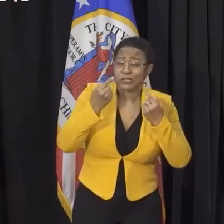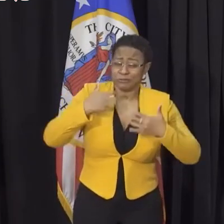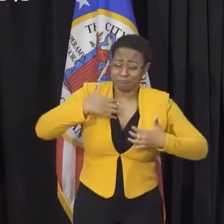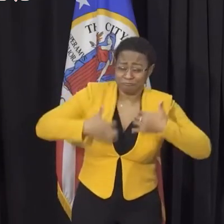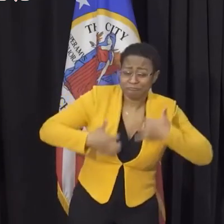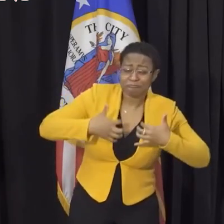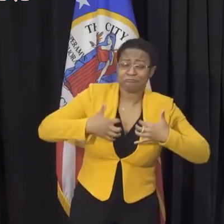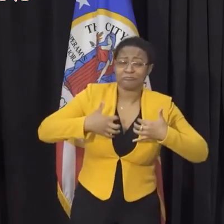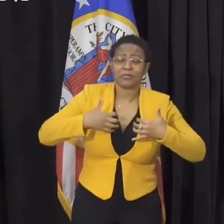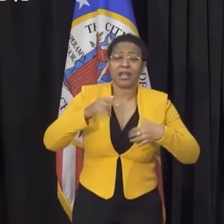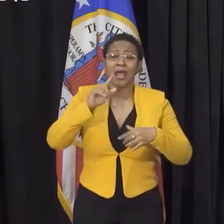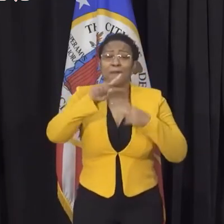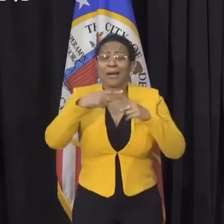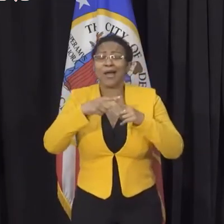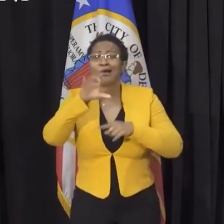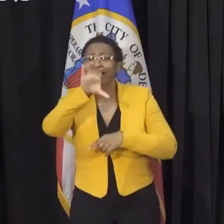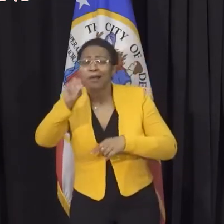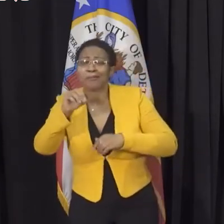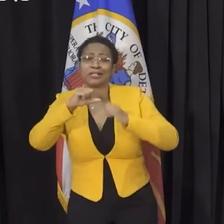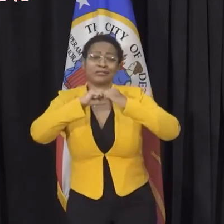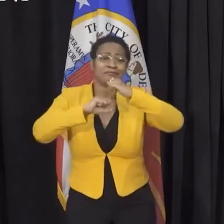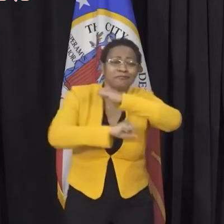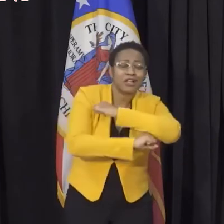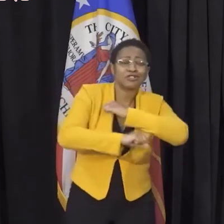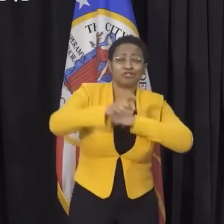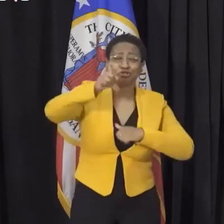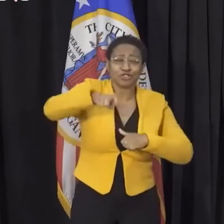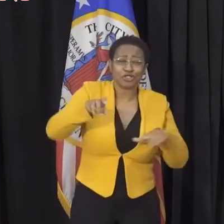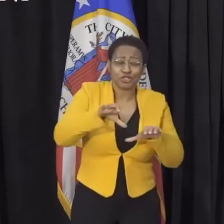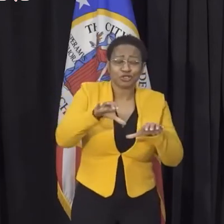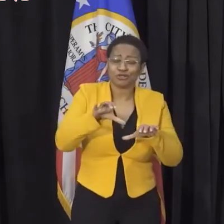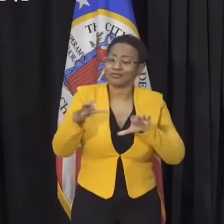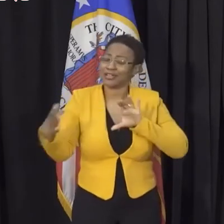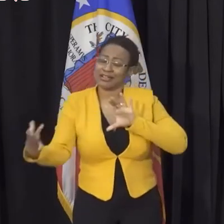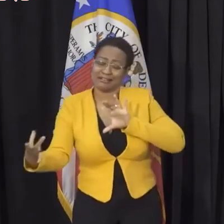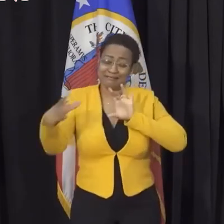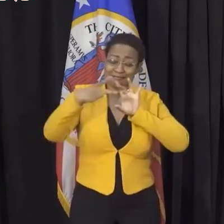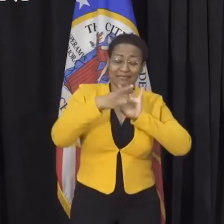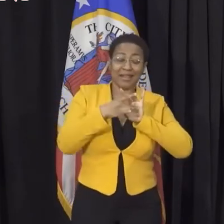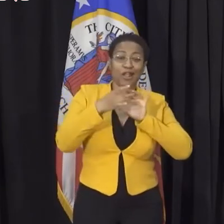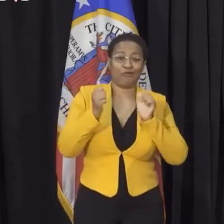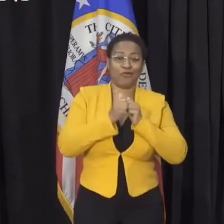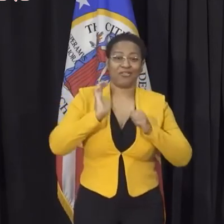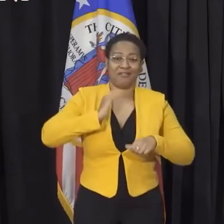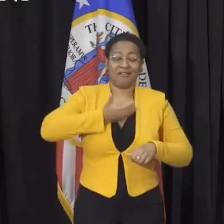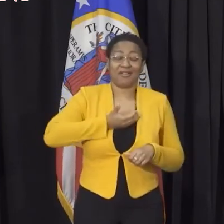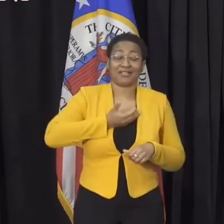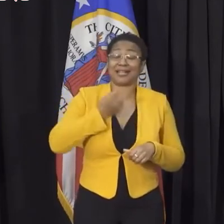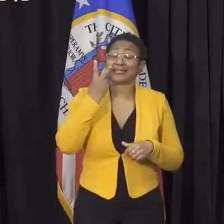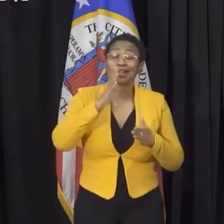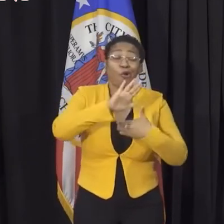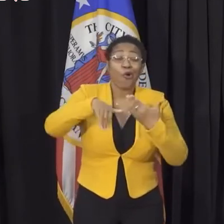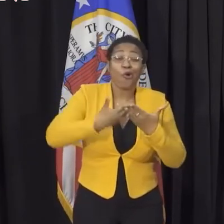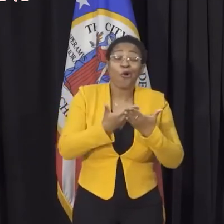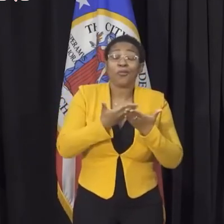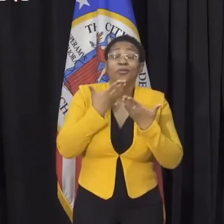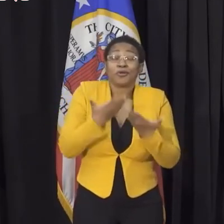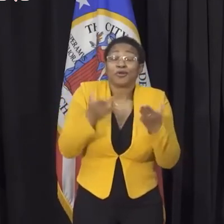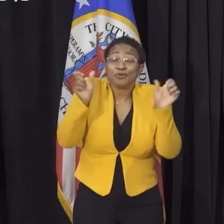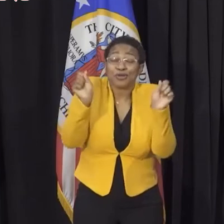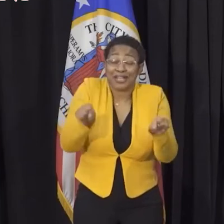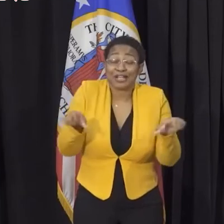companies, foundations, what you should do, just hook up to the connected futures and see all the good that you can